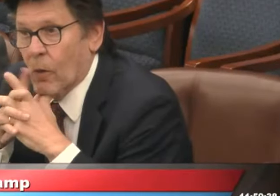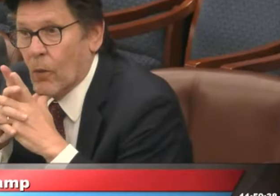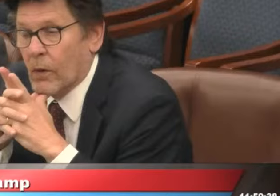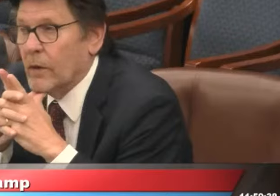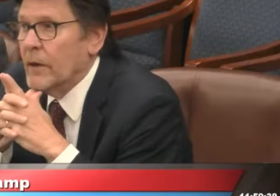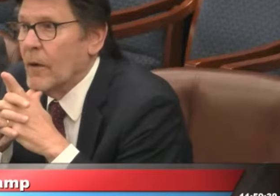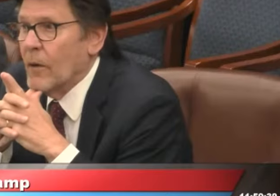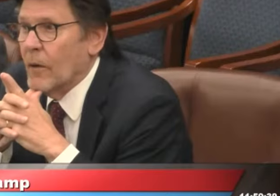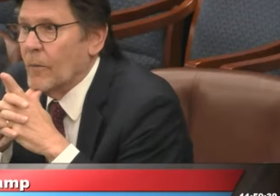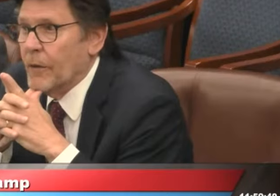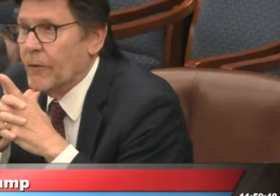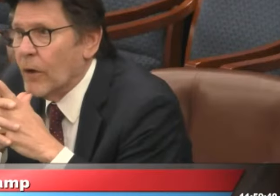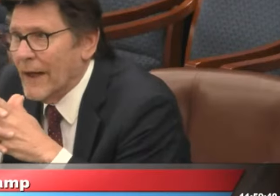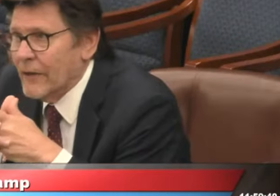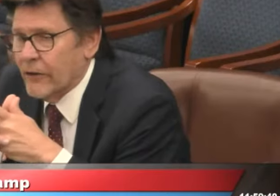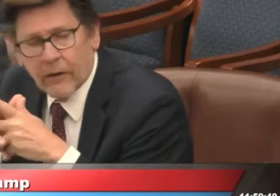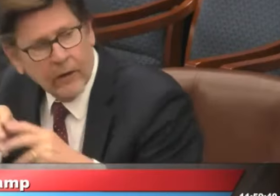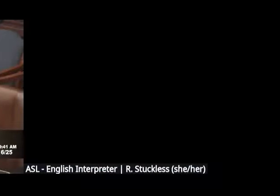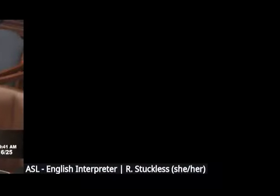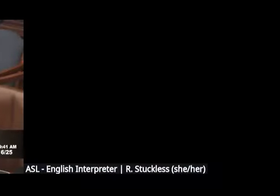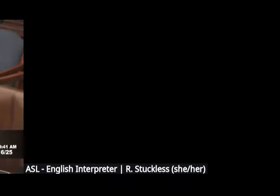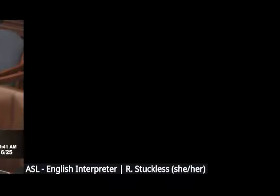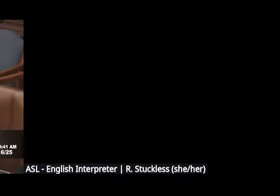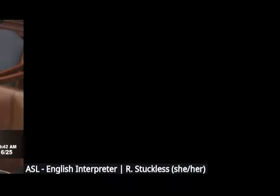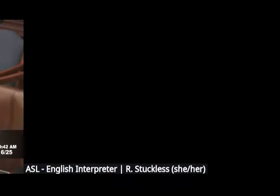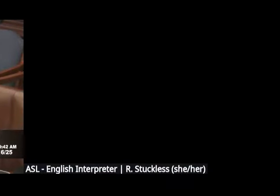So before lunch,